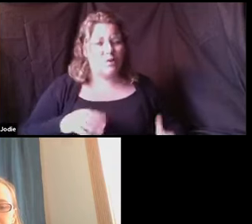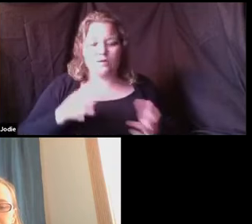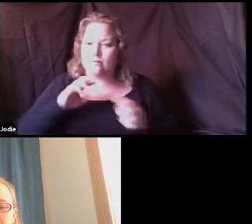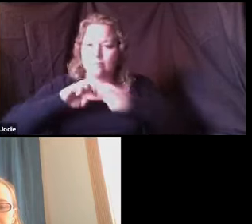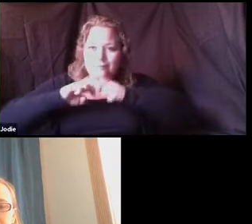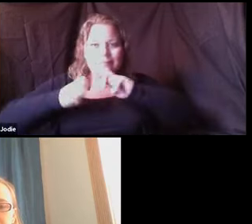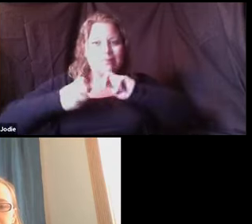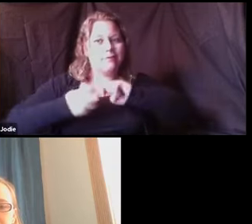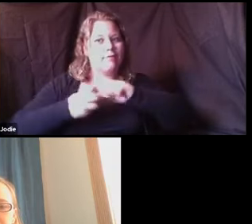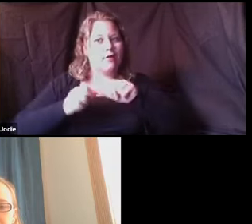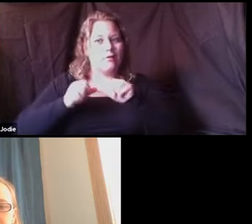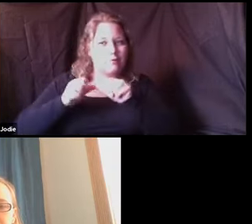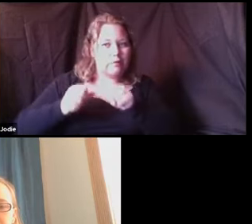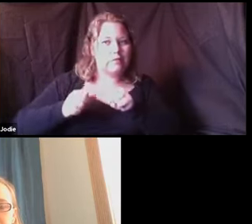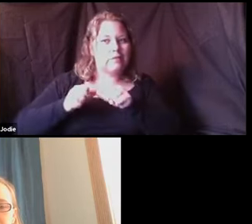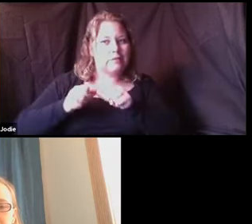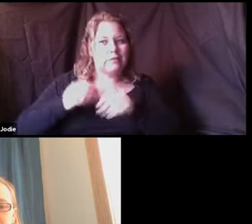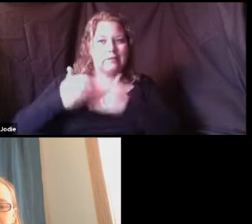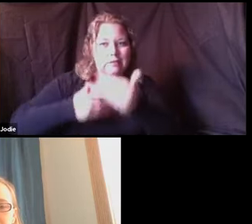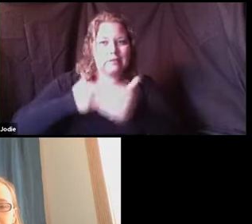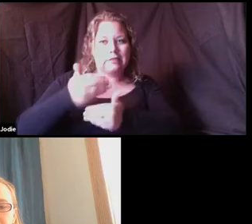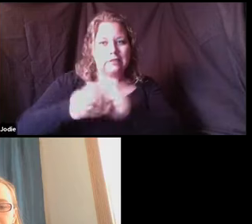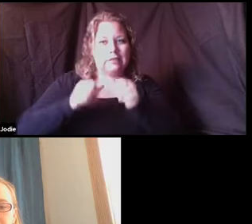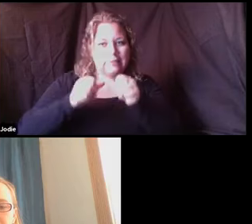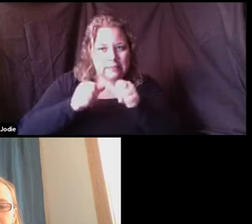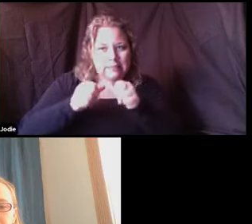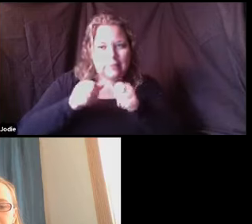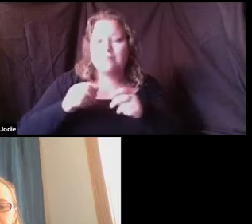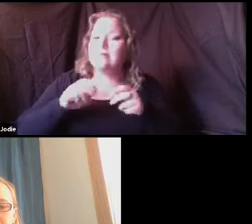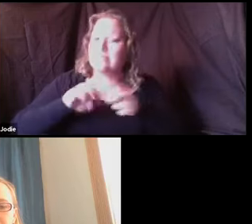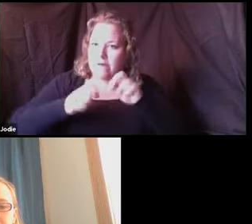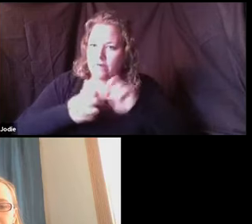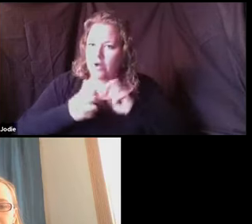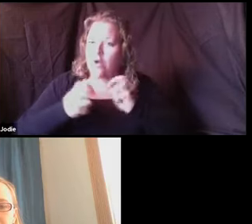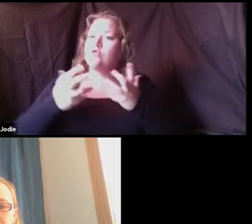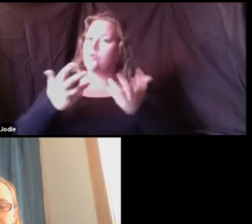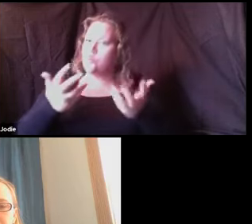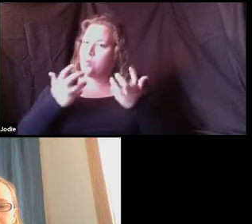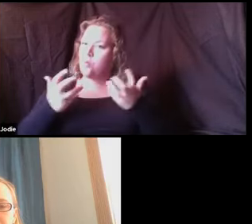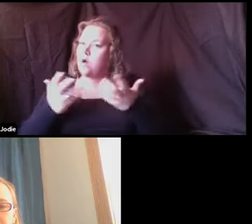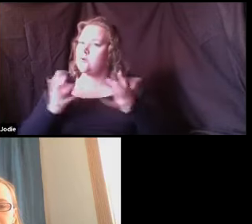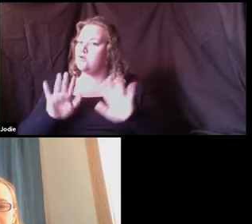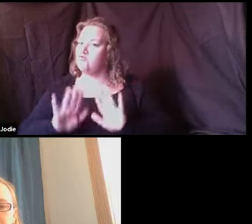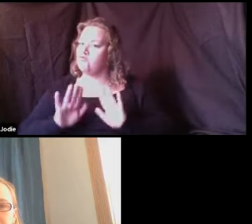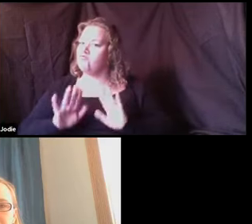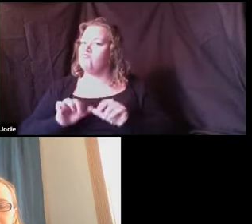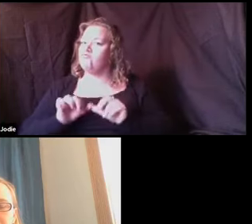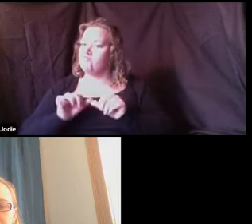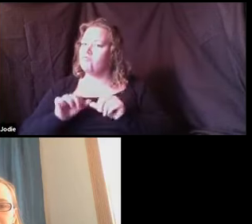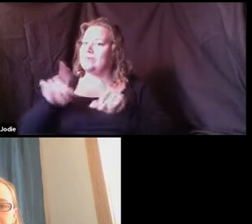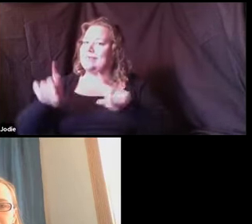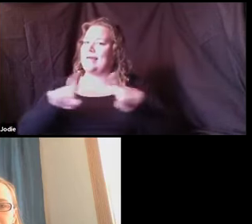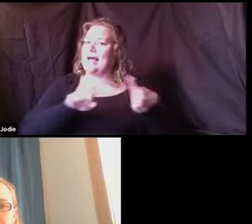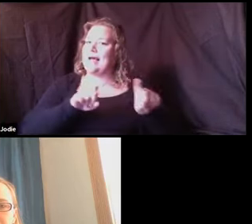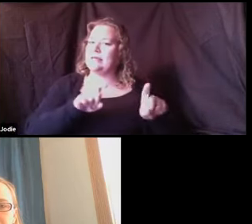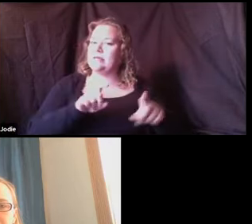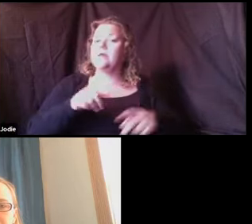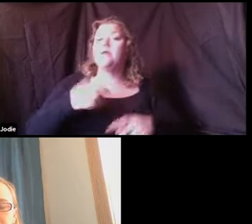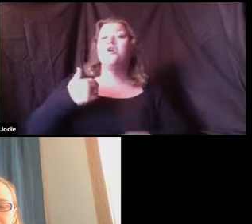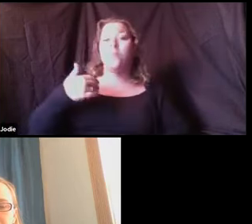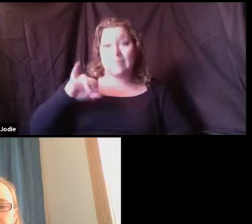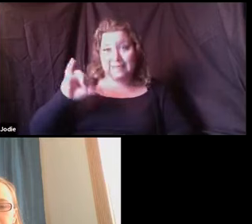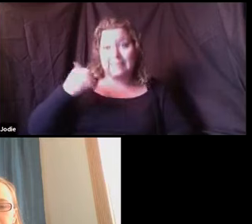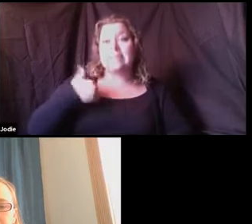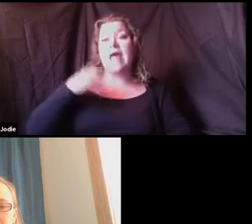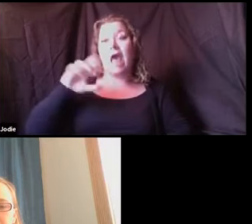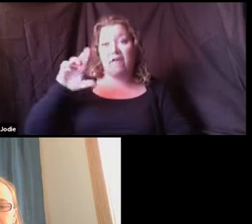those good choices. So we still are in a risk zone, however, in the high risk area.